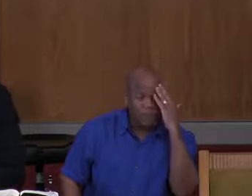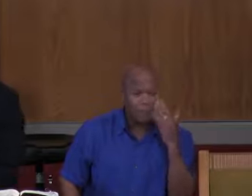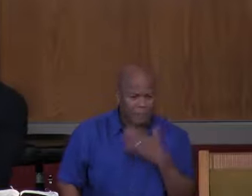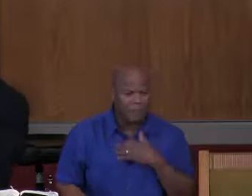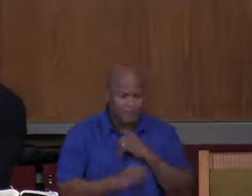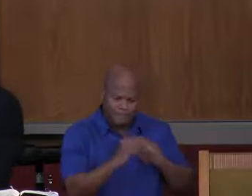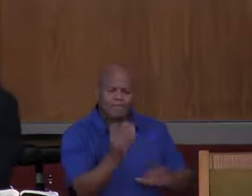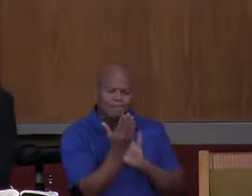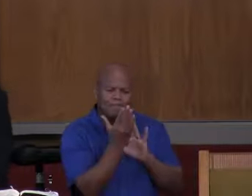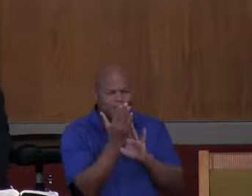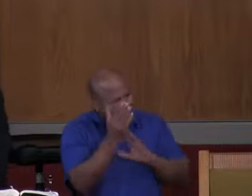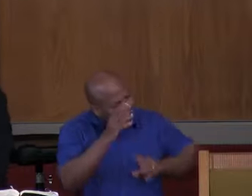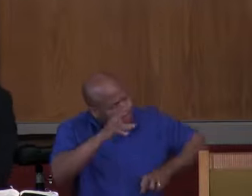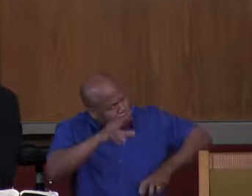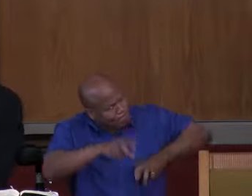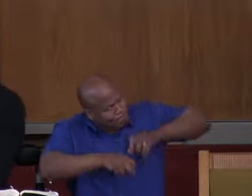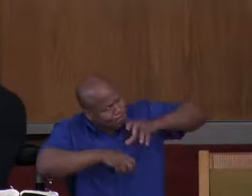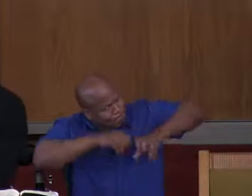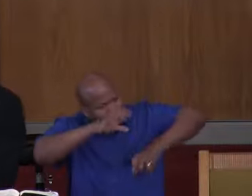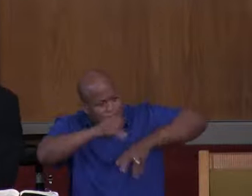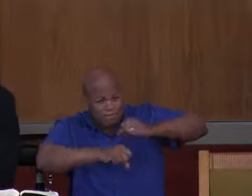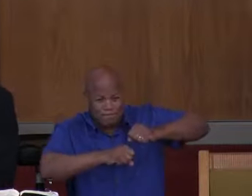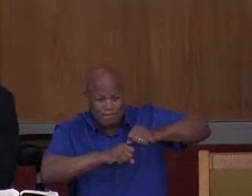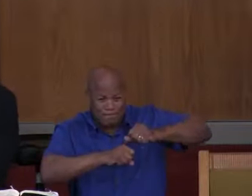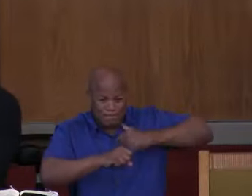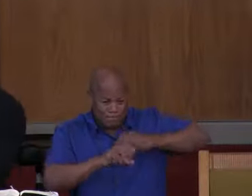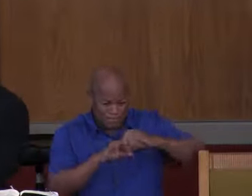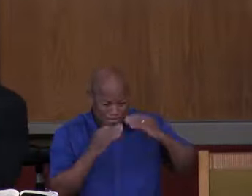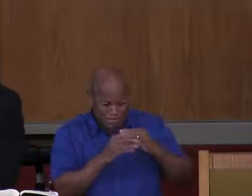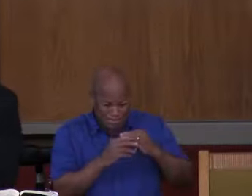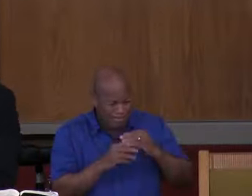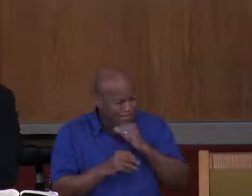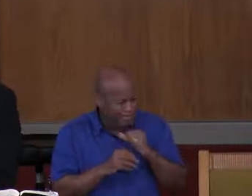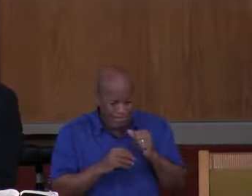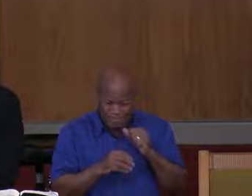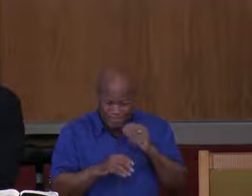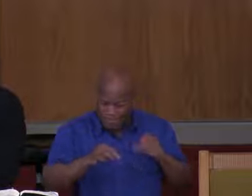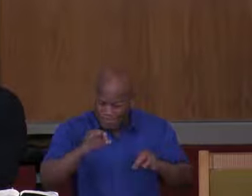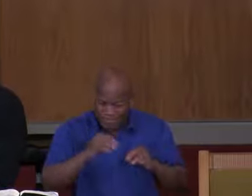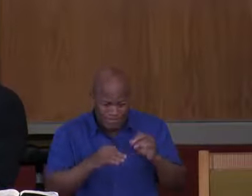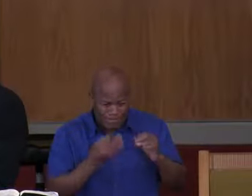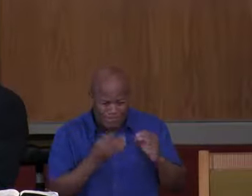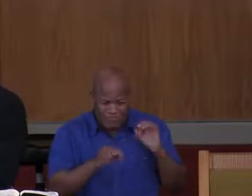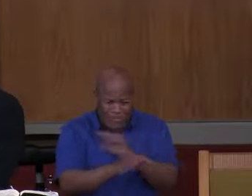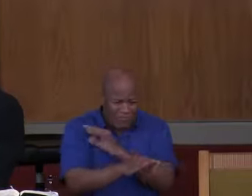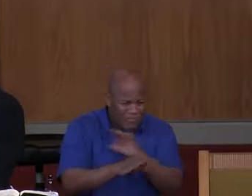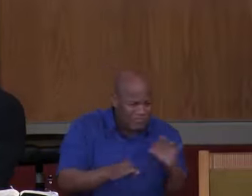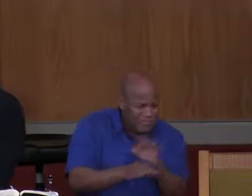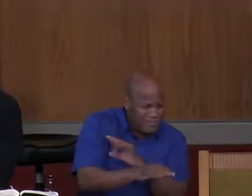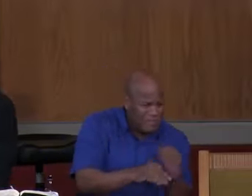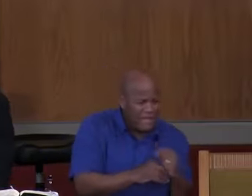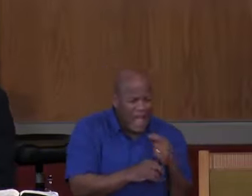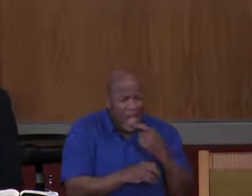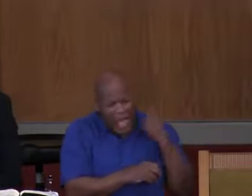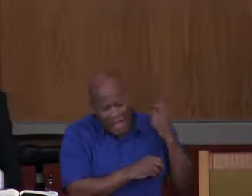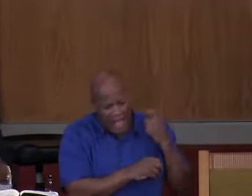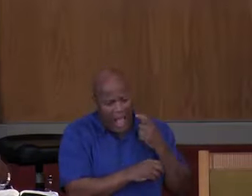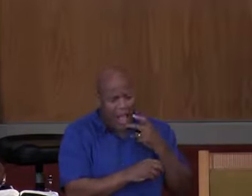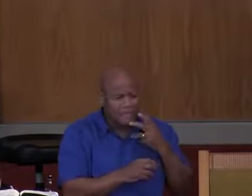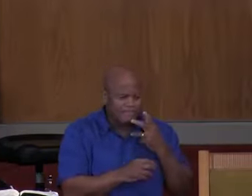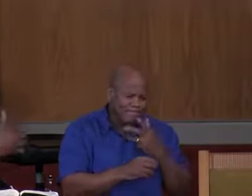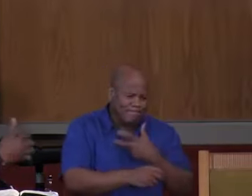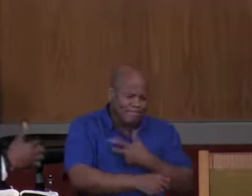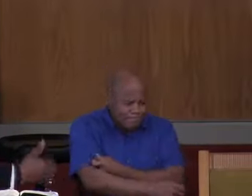I climbed out of an obstacle of dysfunctional family. Climbed out of an obstacle of drug addiction and abuse. Climbed